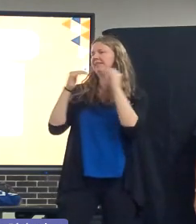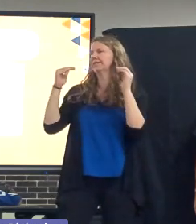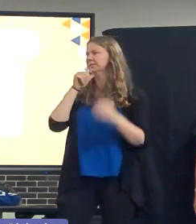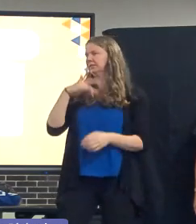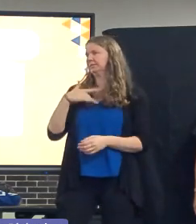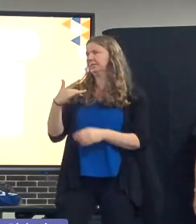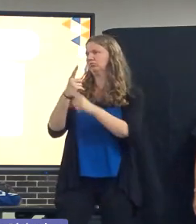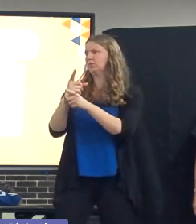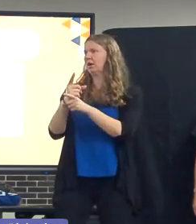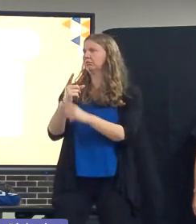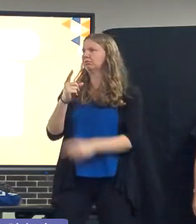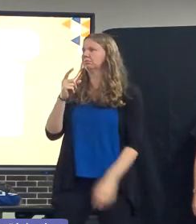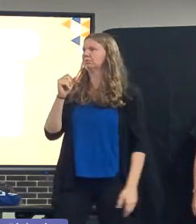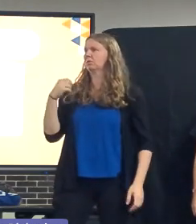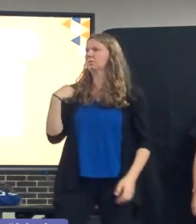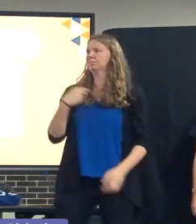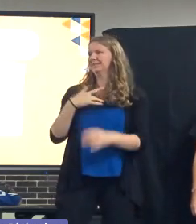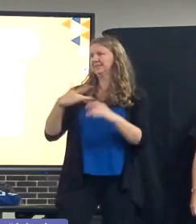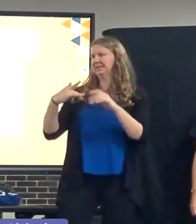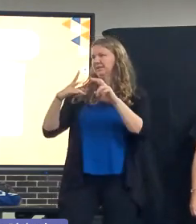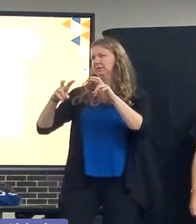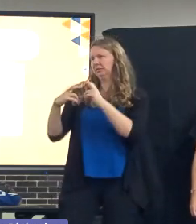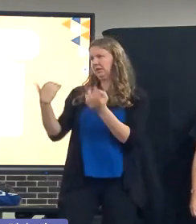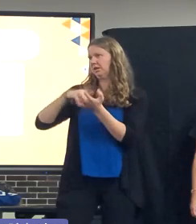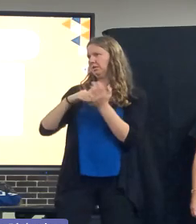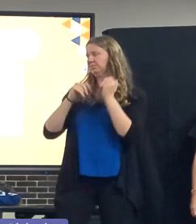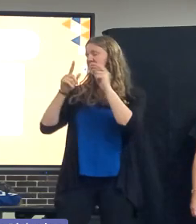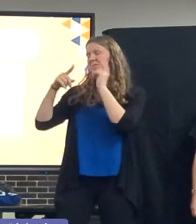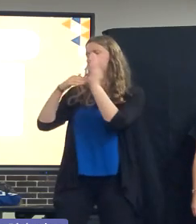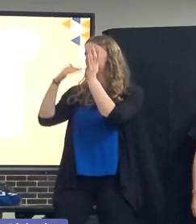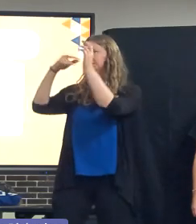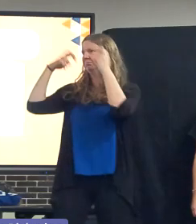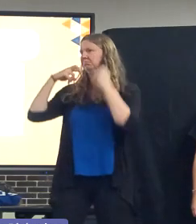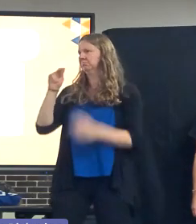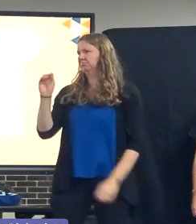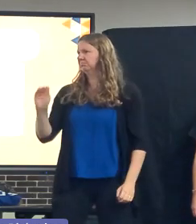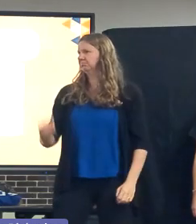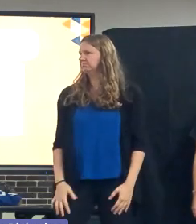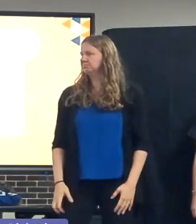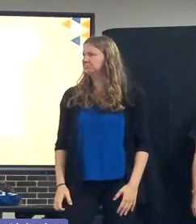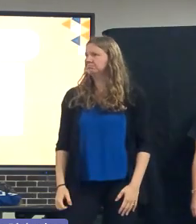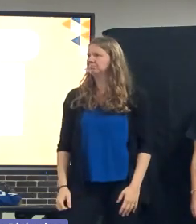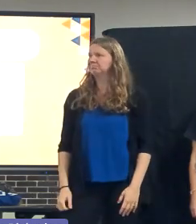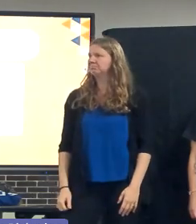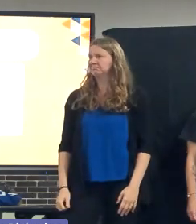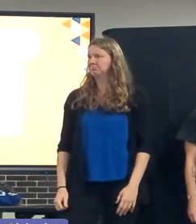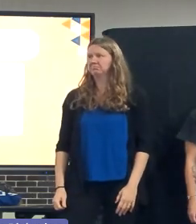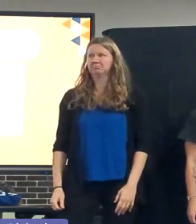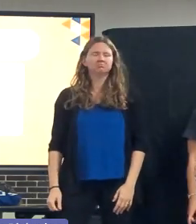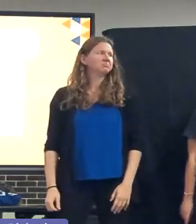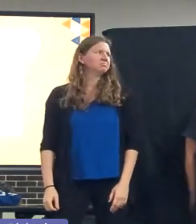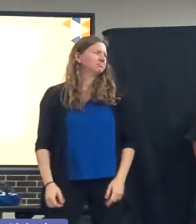to use Fountas and Pinnell, a lot of times there's inaccuracies, so we do the assessment anyways, but a lot of times we actually don't see